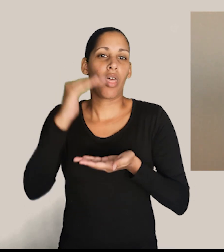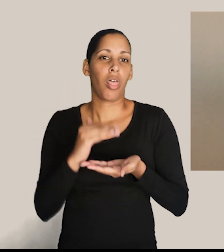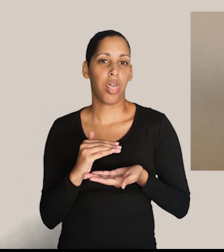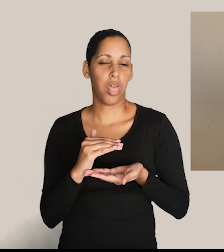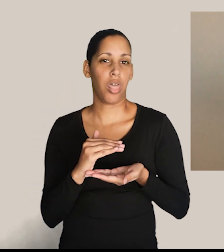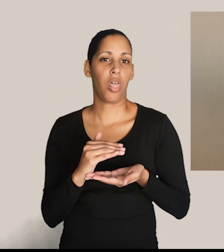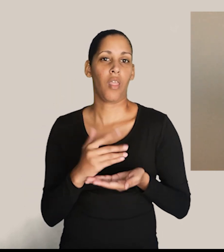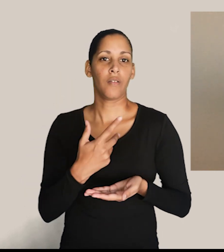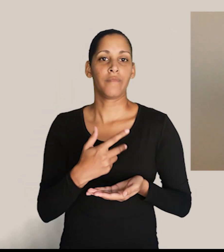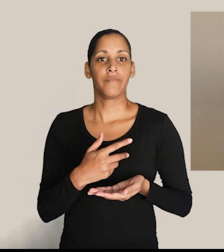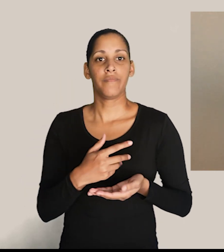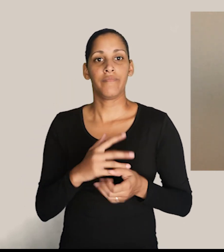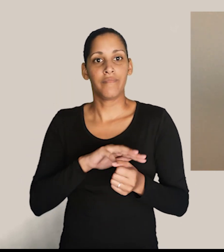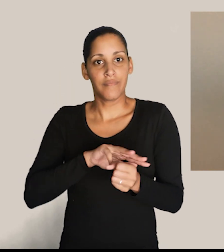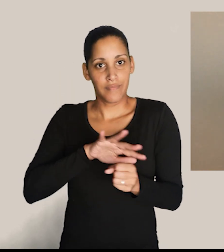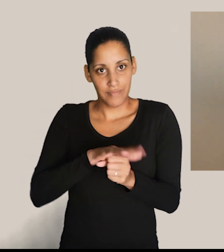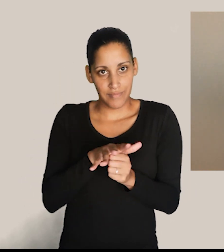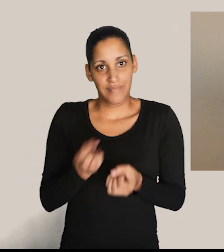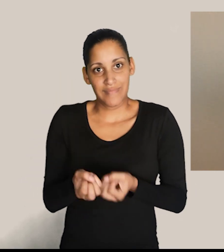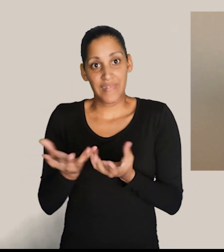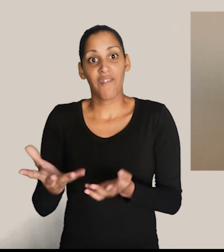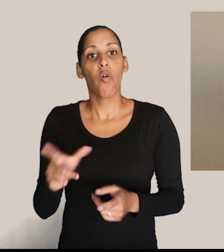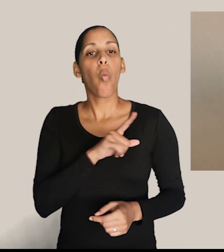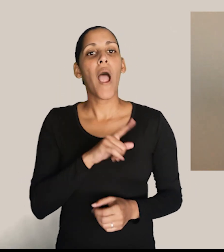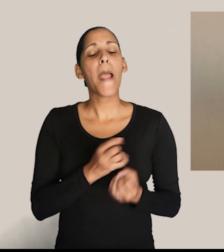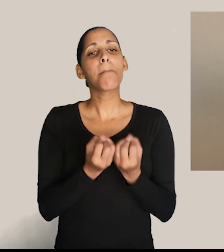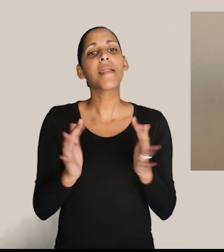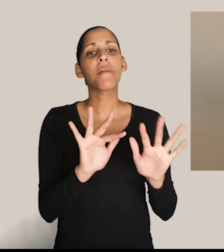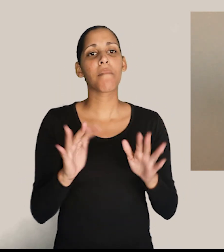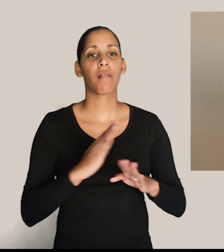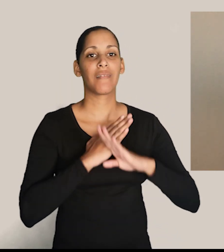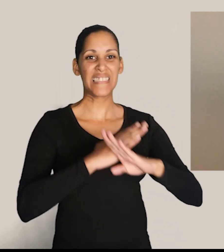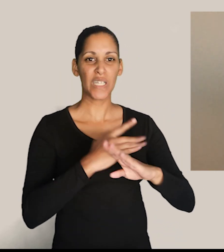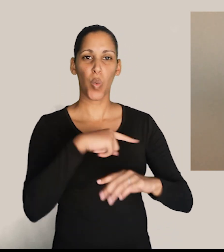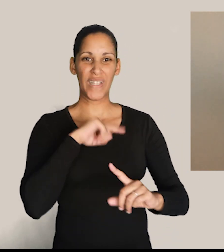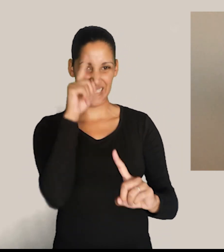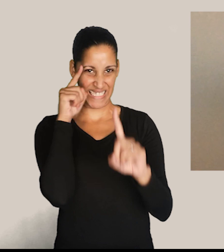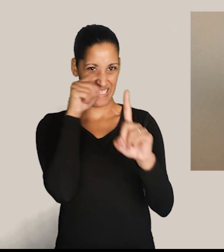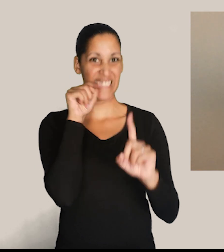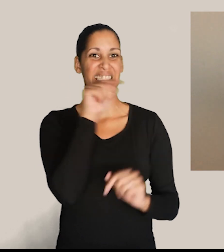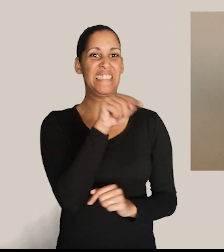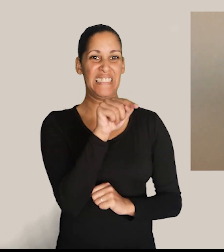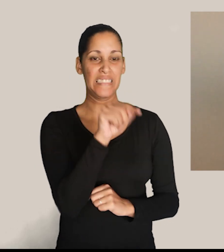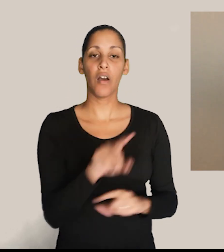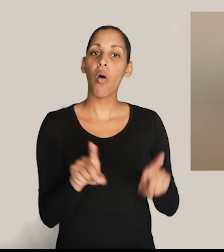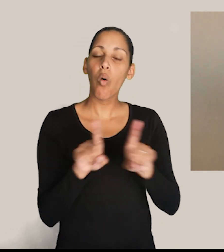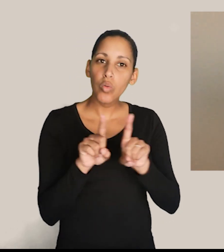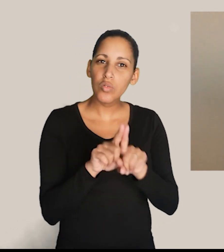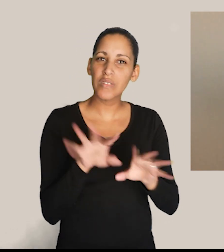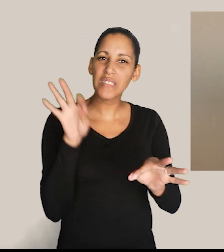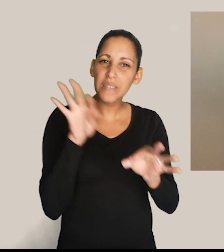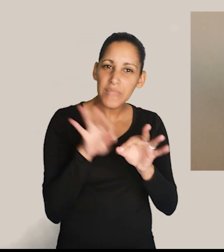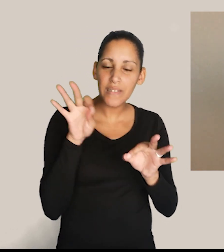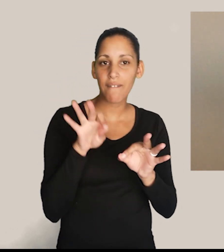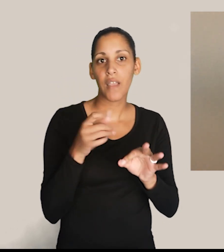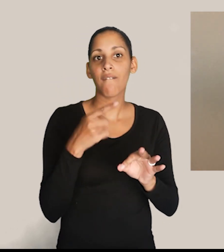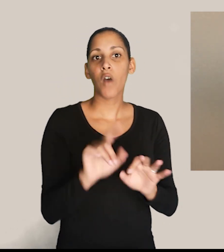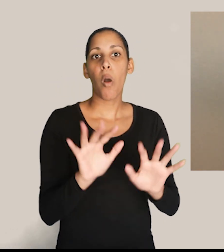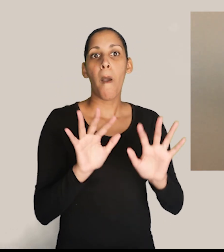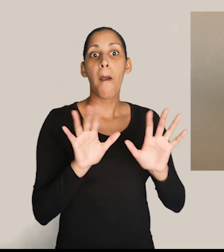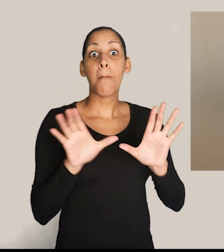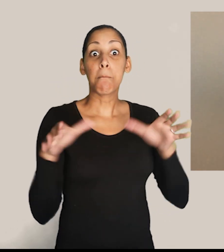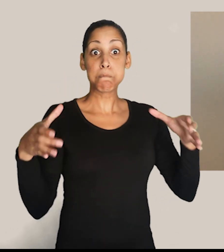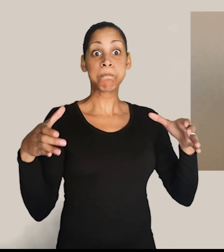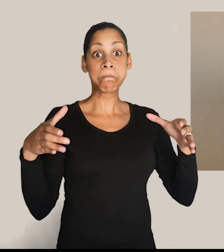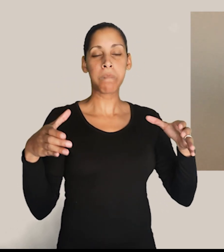the virus to transmit from person to person, as many people will be immune. This is what we're aiming for with